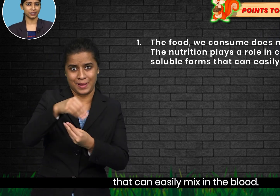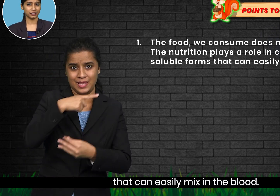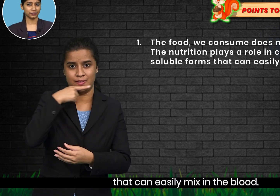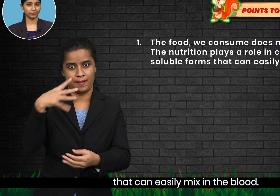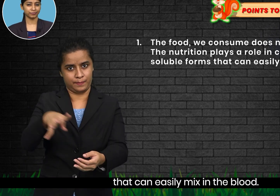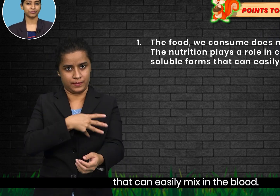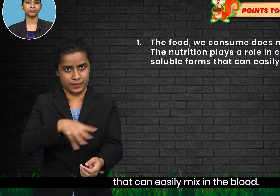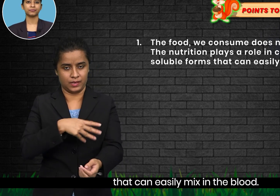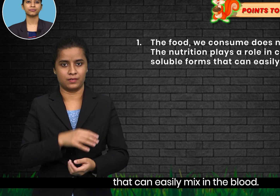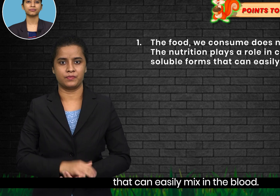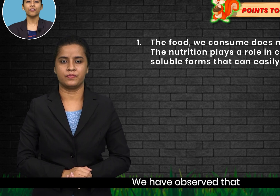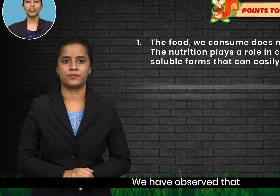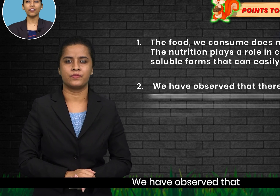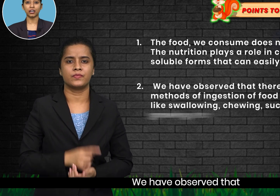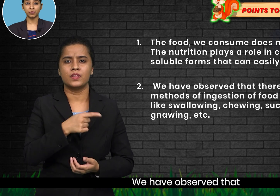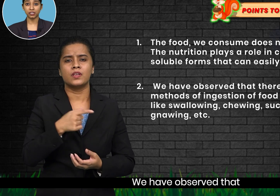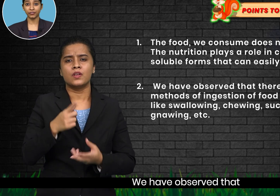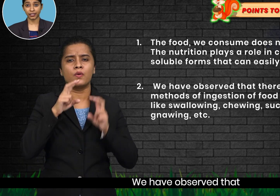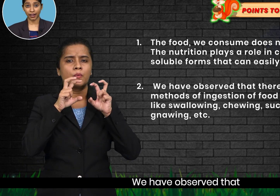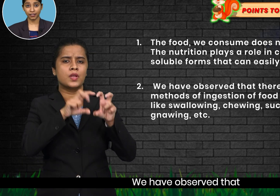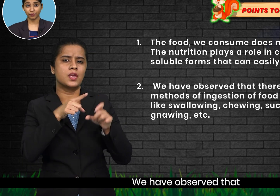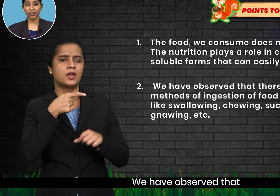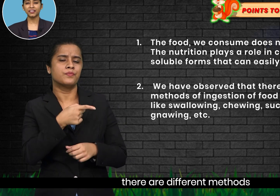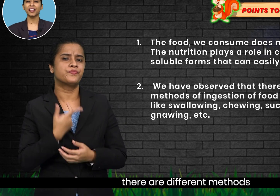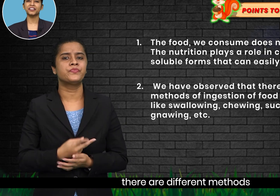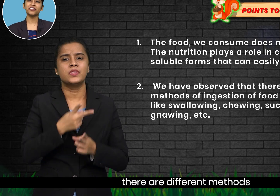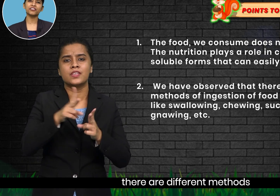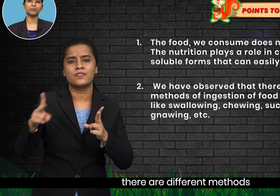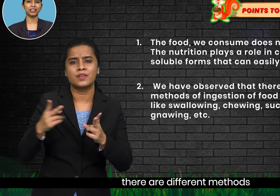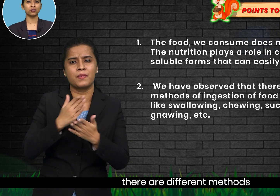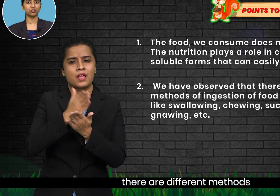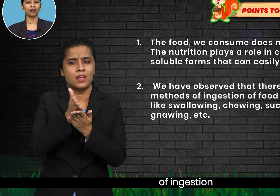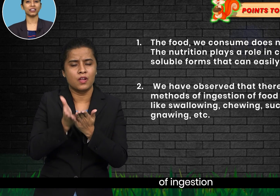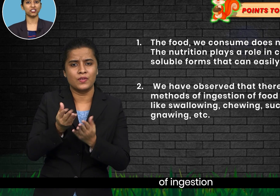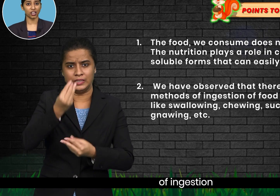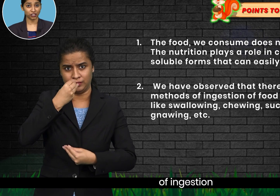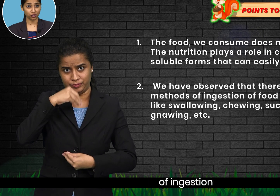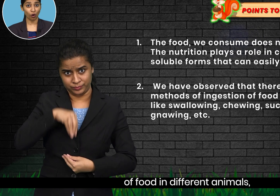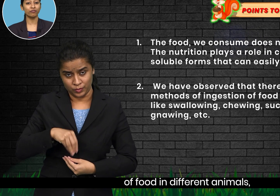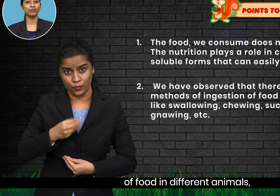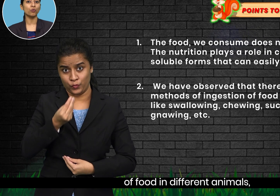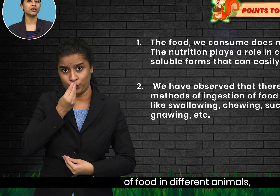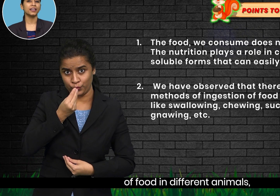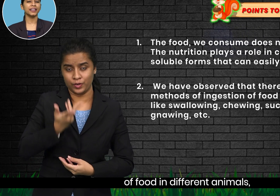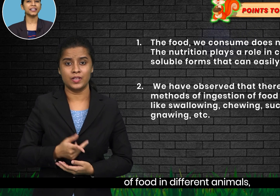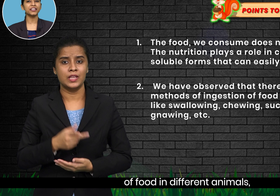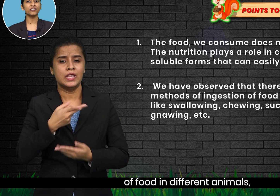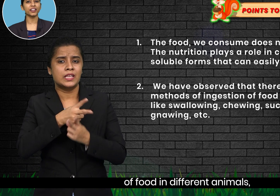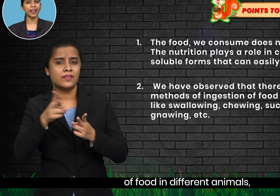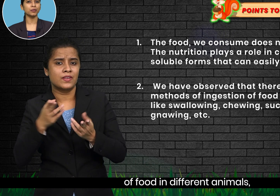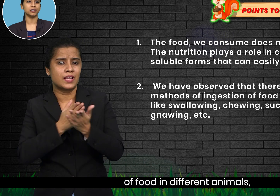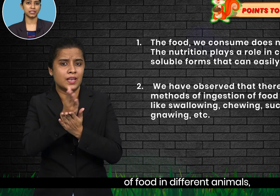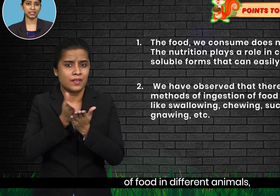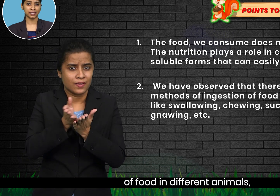blood. We have observed that there are different methods of ingestion of food in